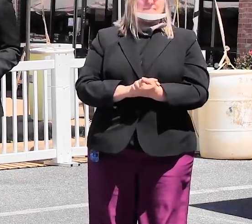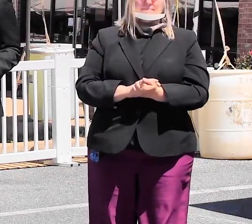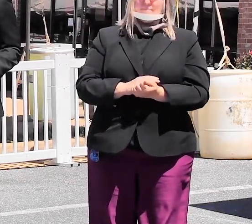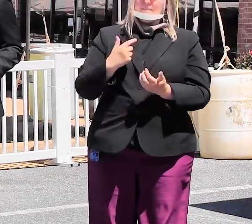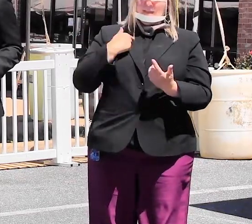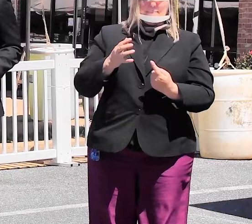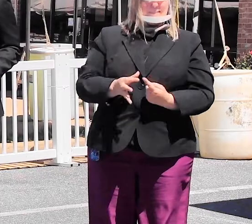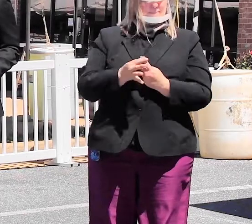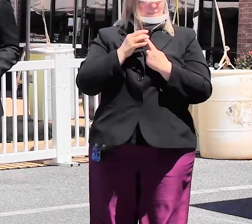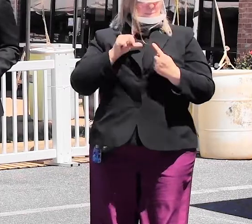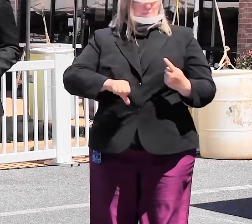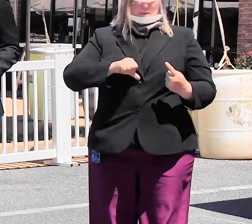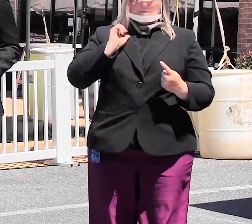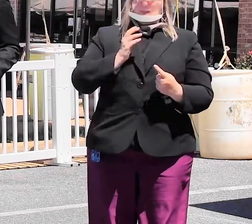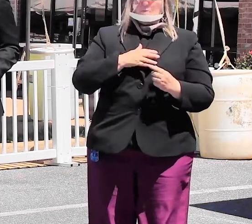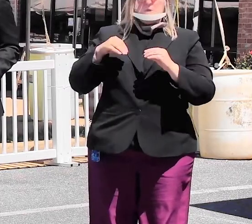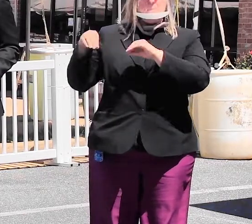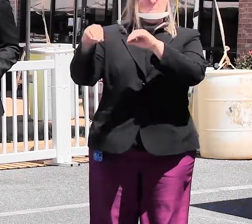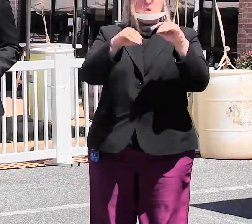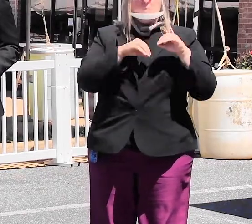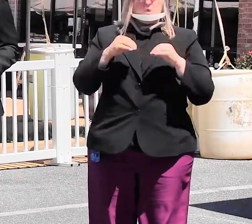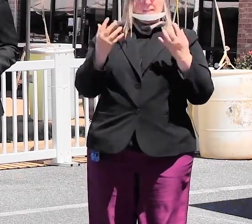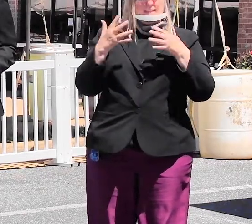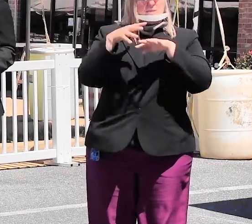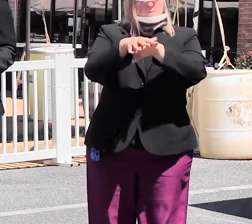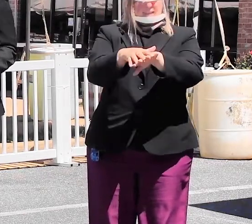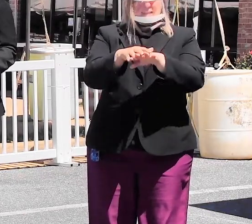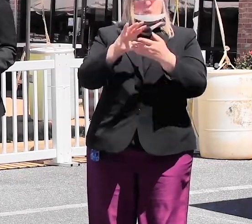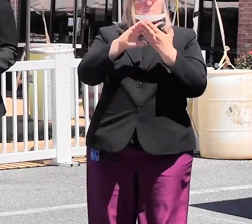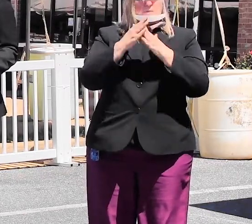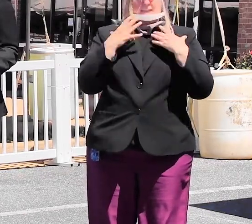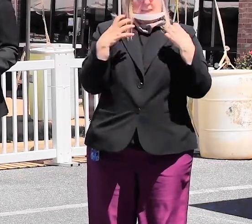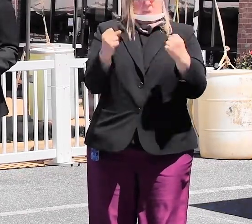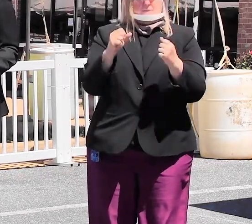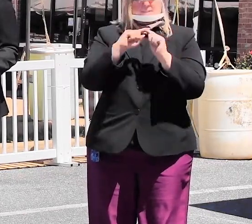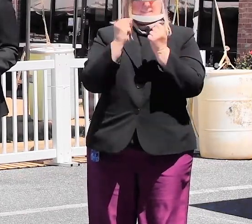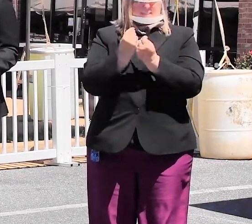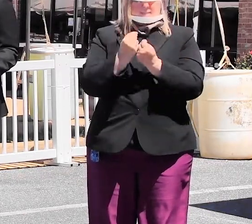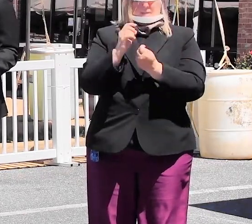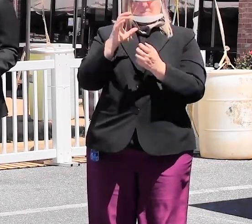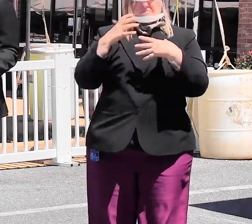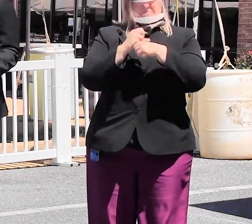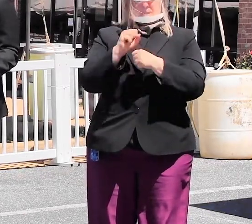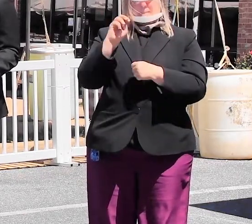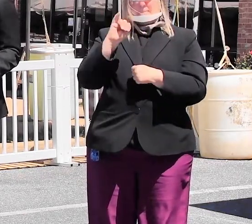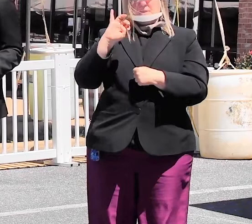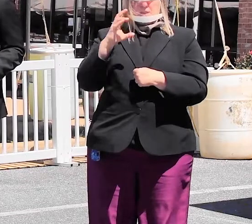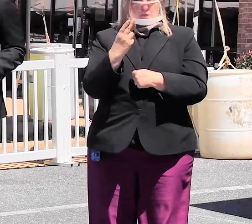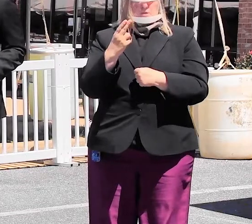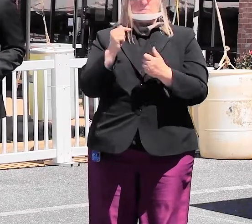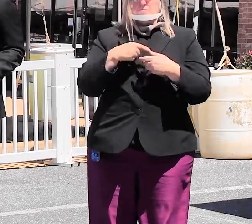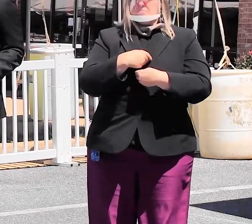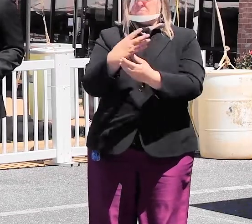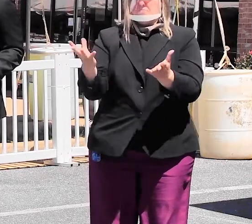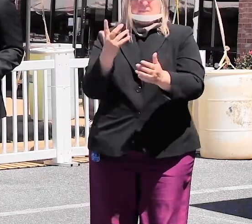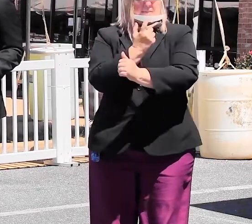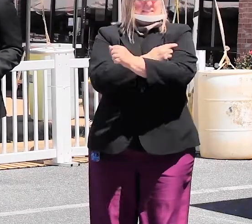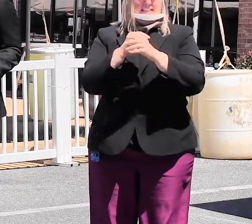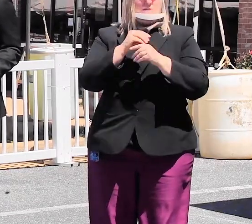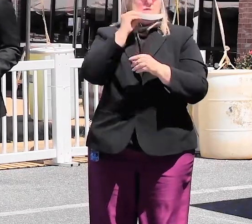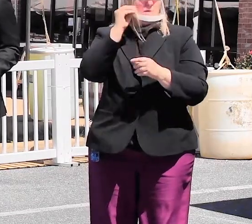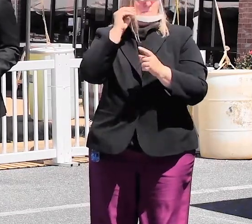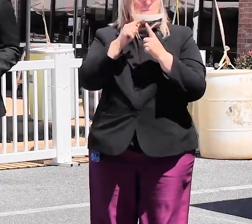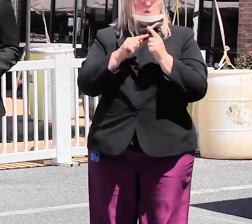I'm especially proud of our mobile integrated community health team who has been administering vaccine in homes for our